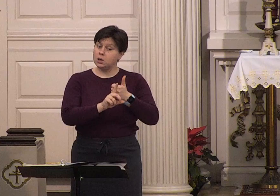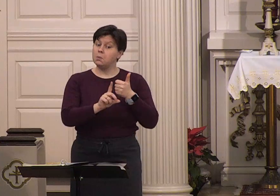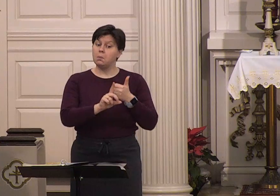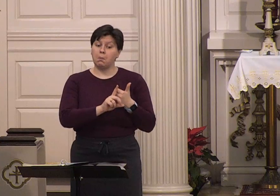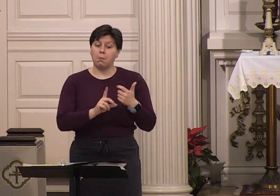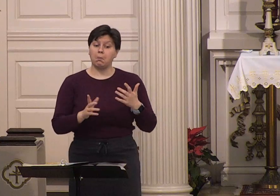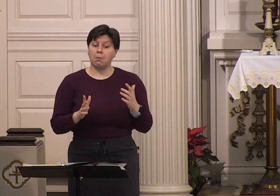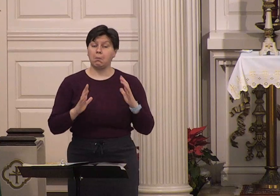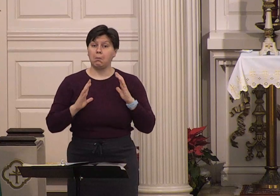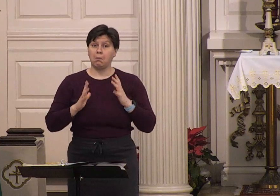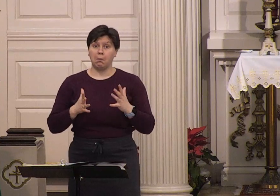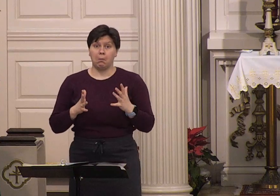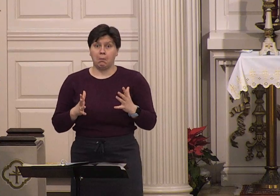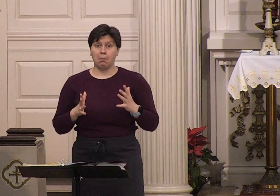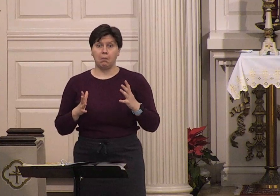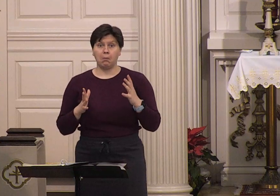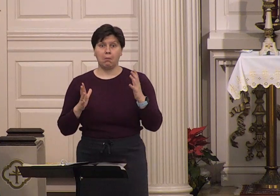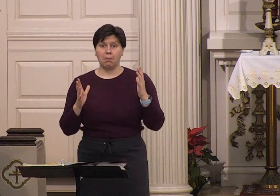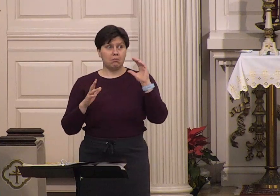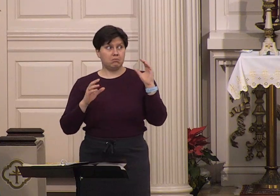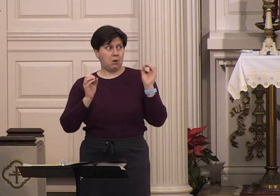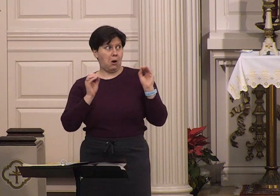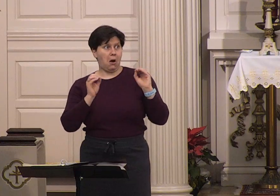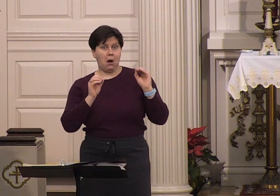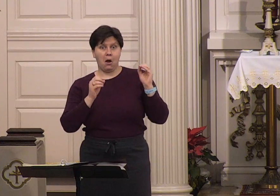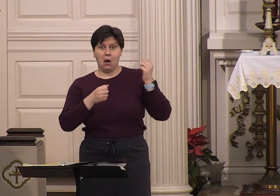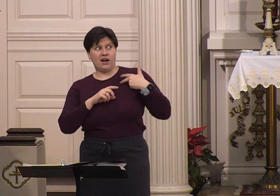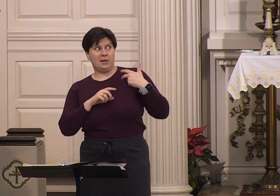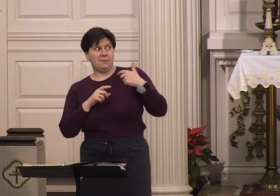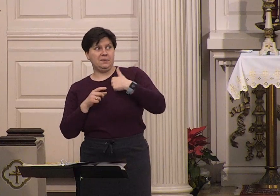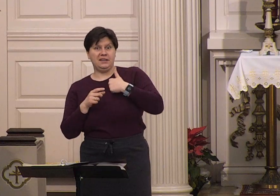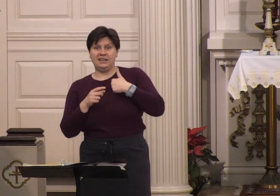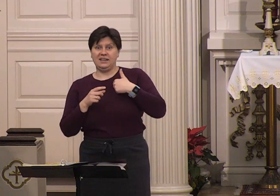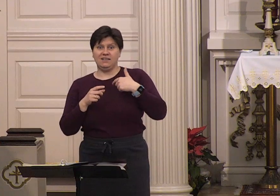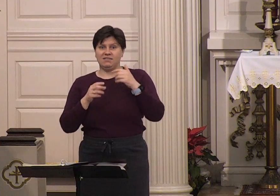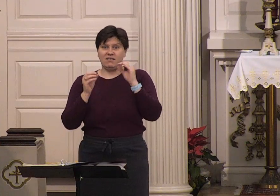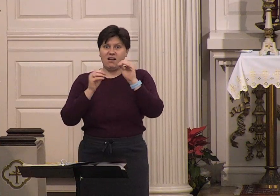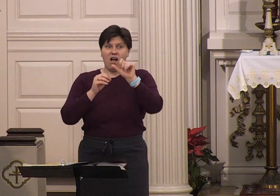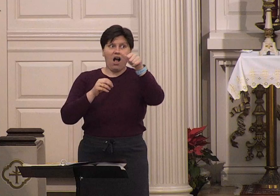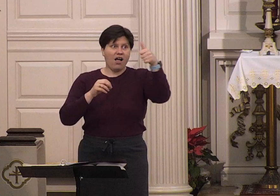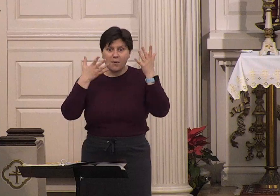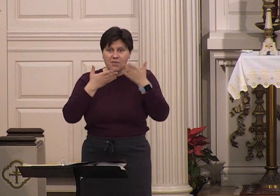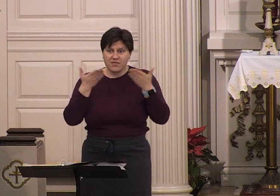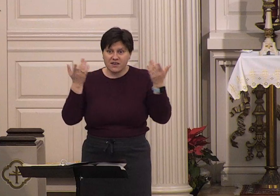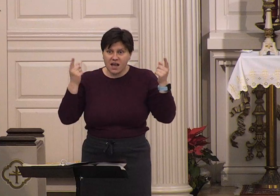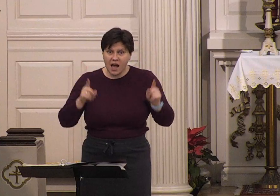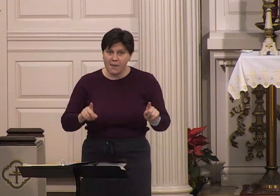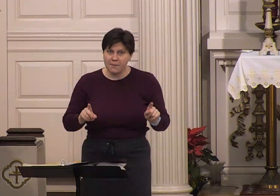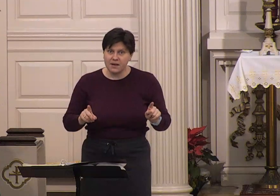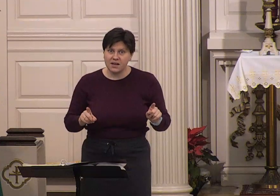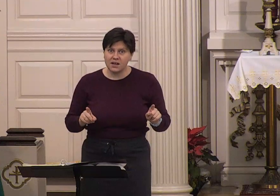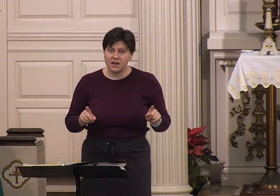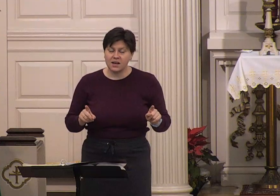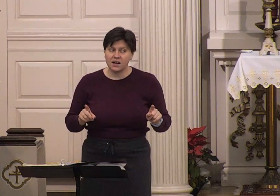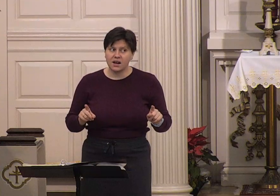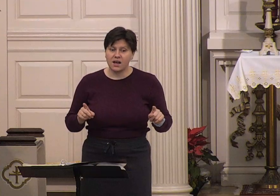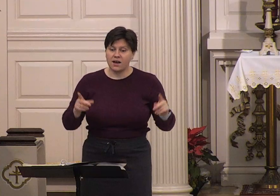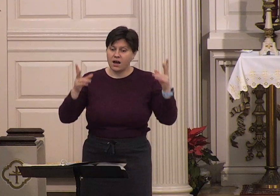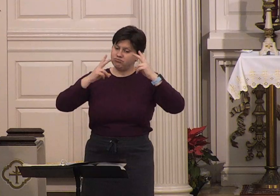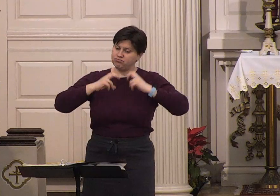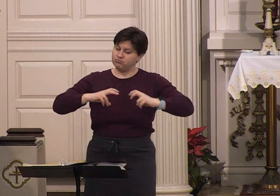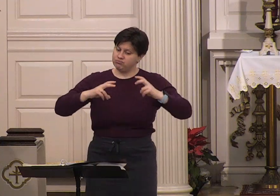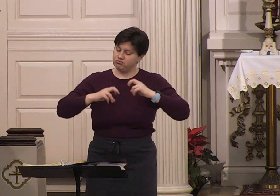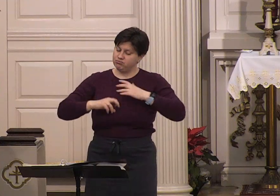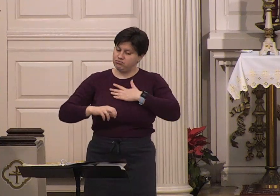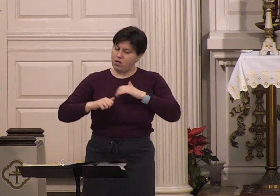being hit by another car or by another tragedy, looks at our lives, our own lives, and then